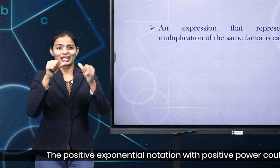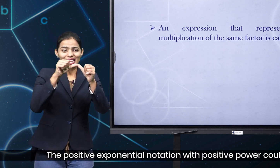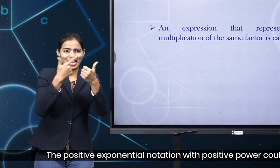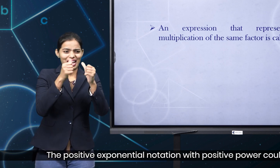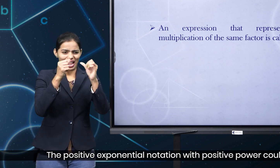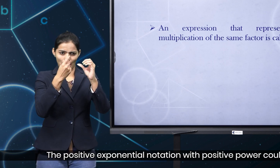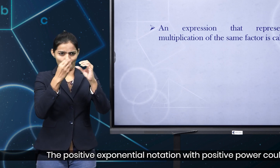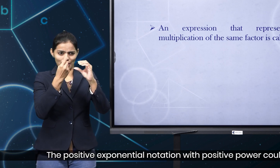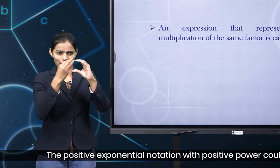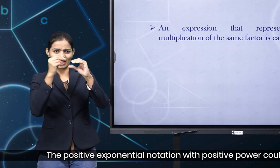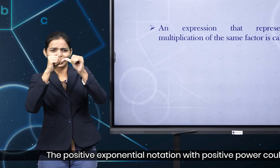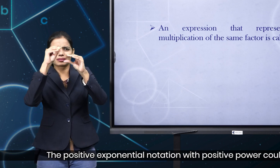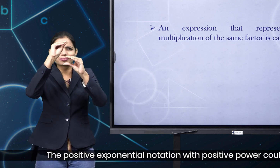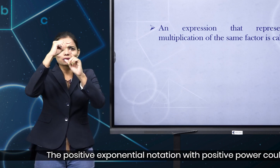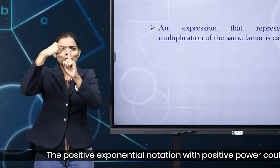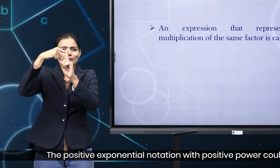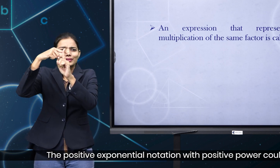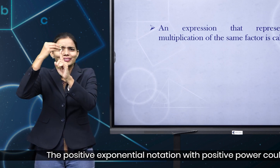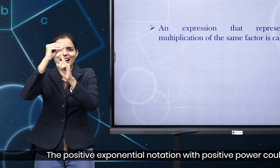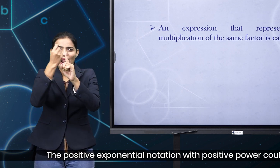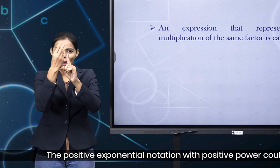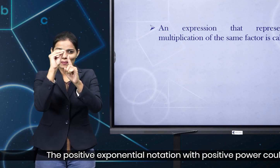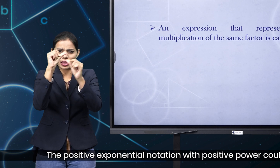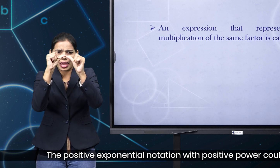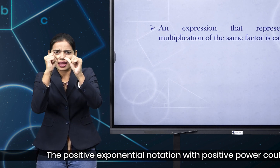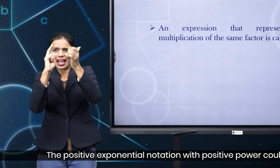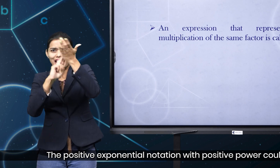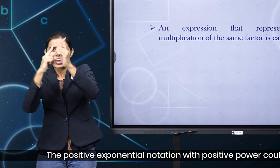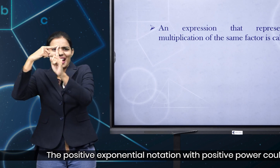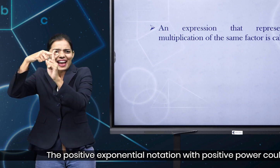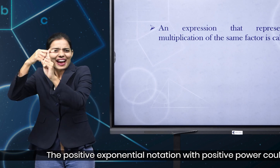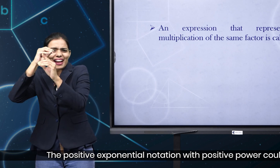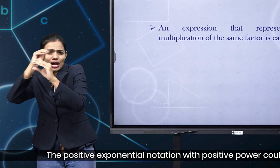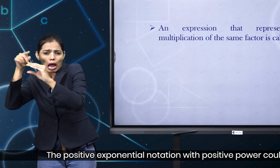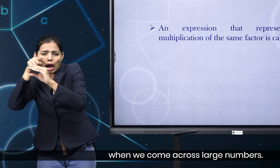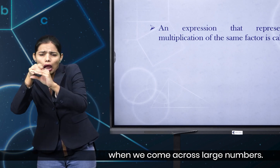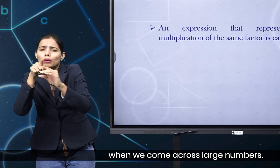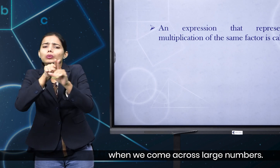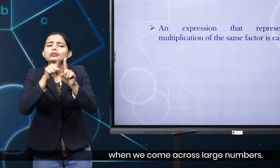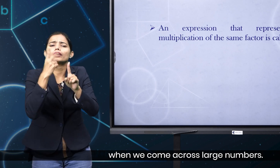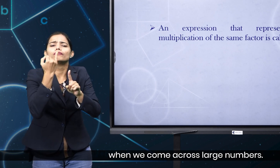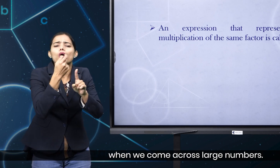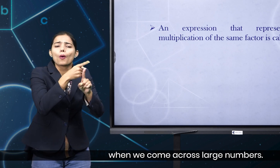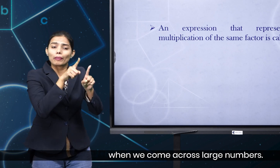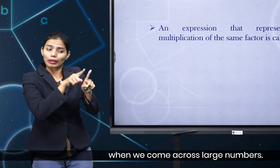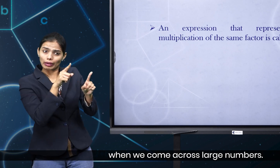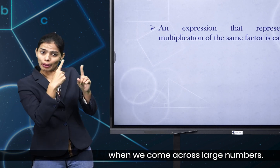The positive exponential notation with positive power could be useful when we come across large